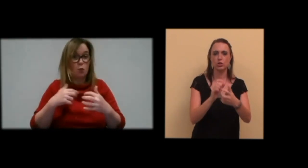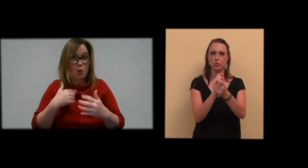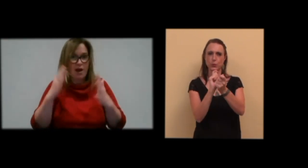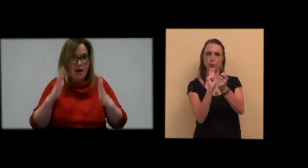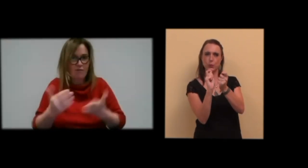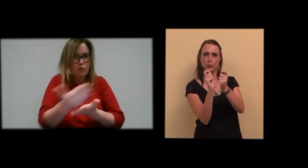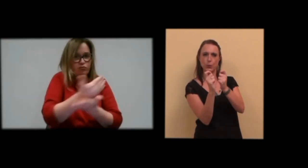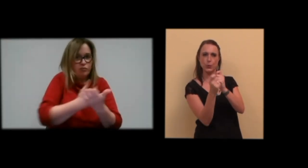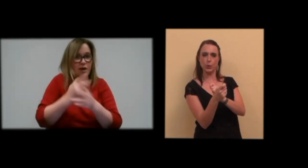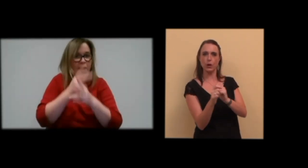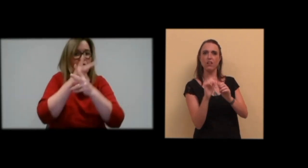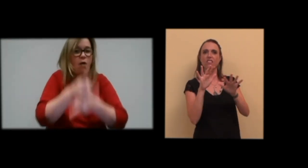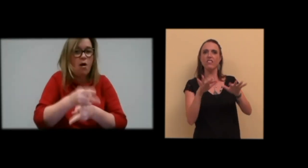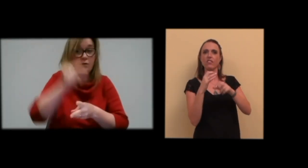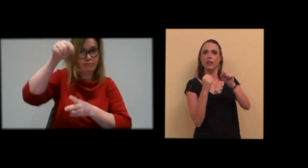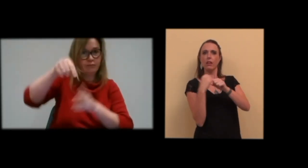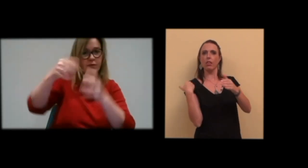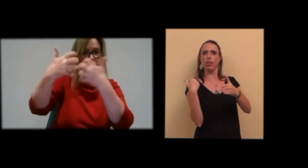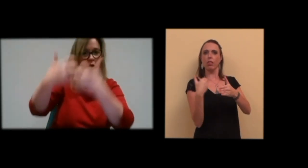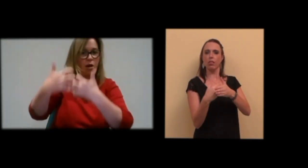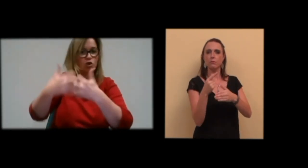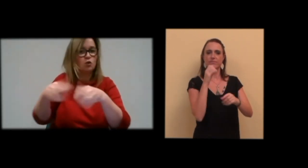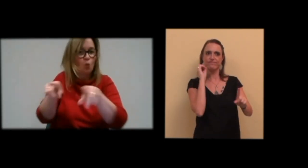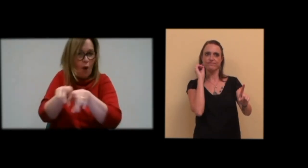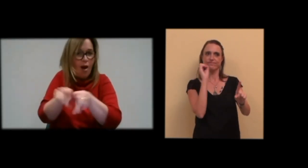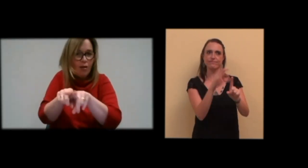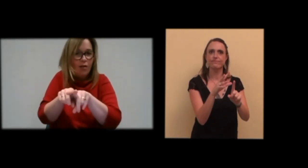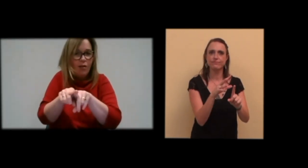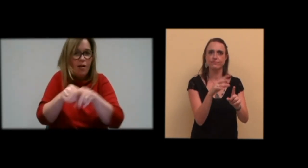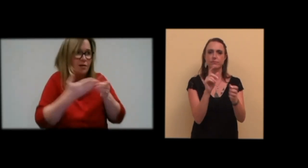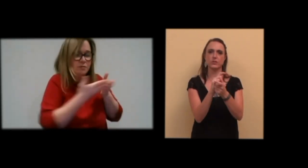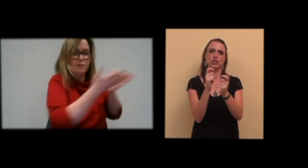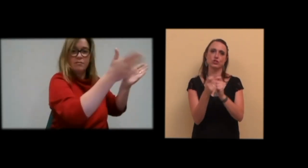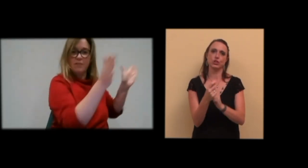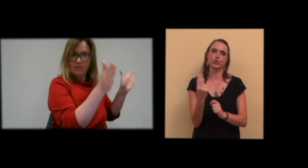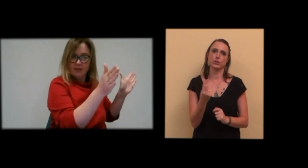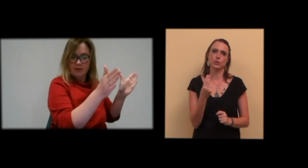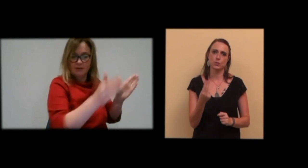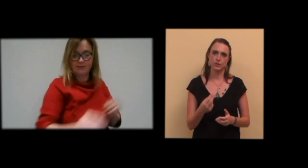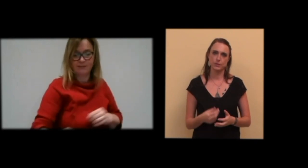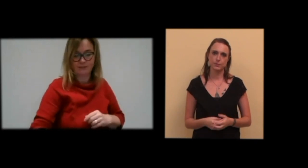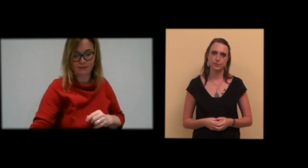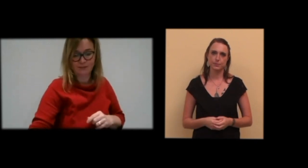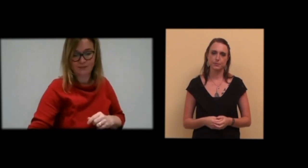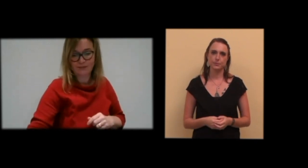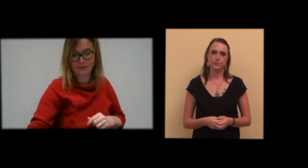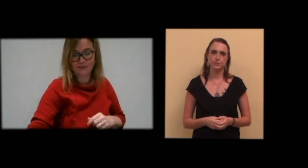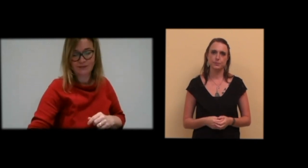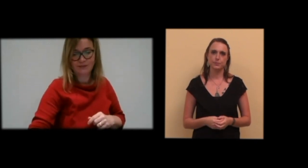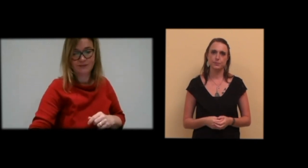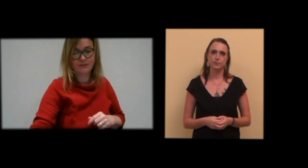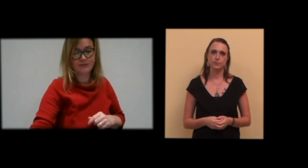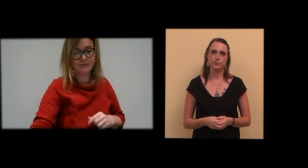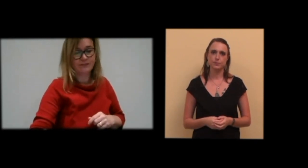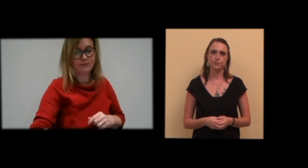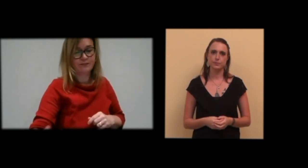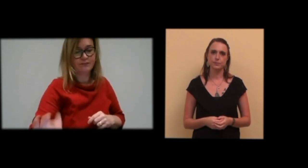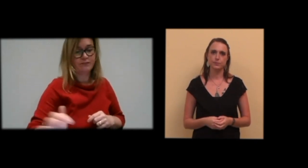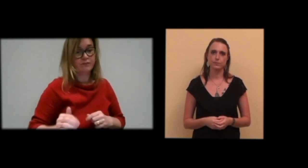the internet and technology has changed over the last 15 years has had a big impact on those changes as well.